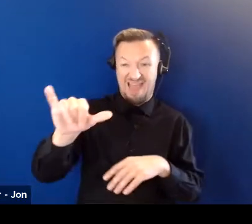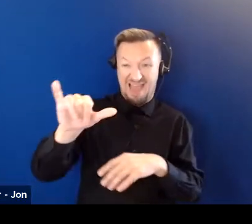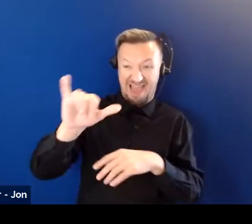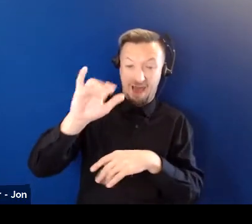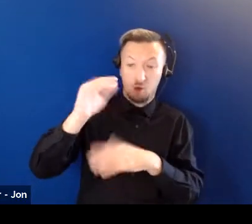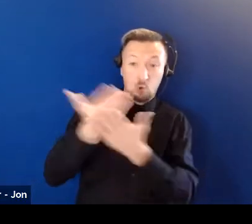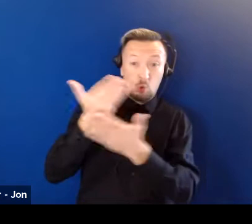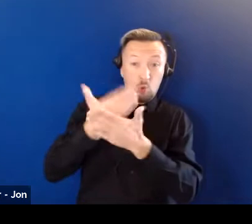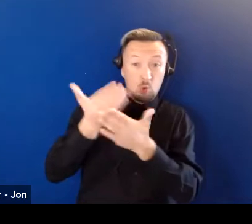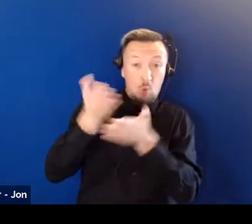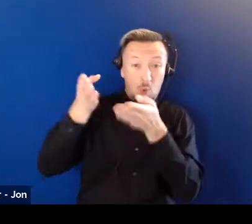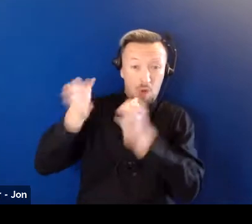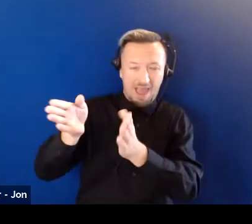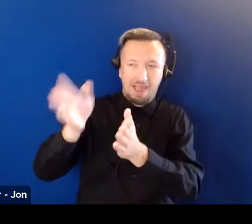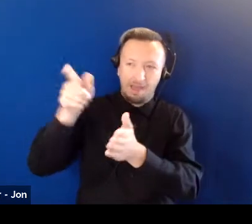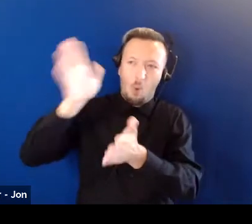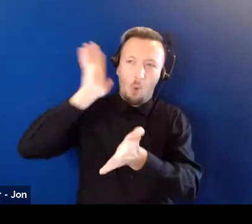usual.